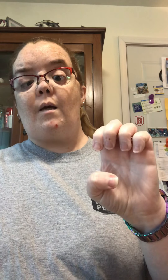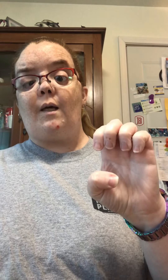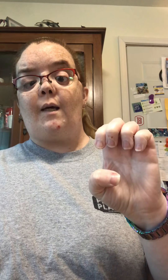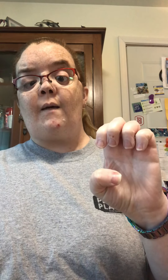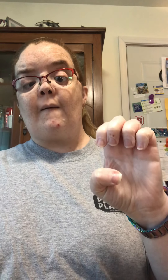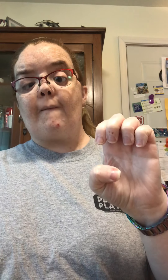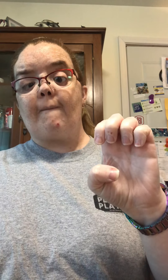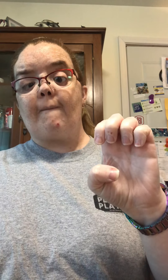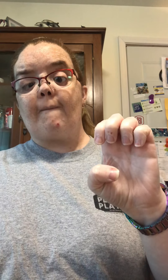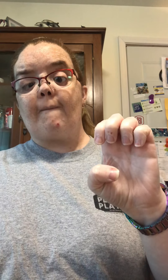E,